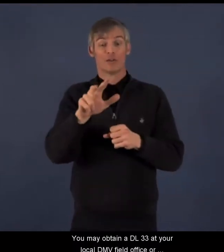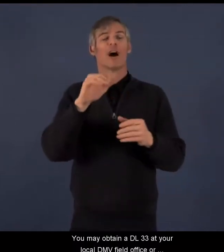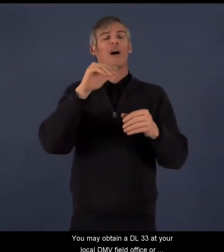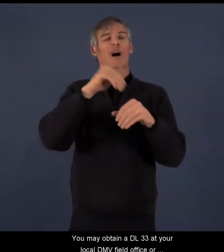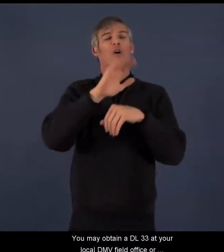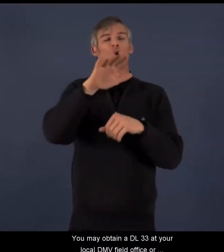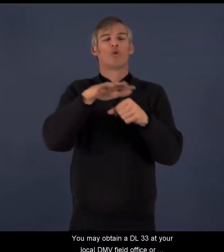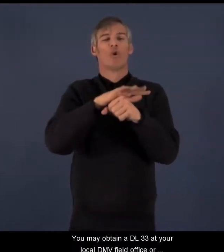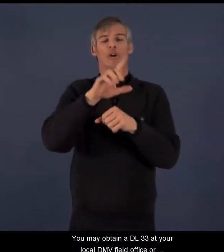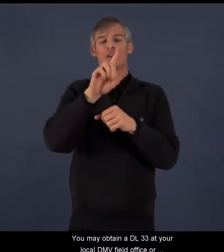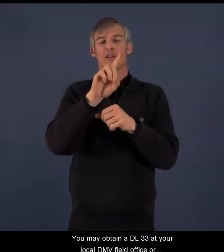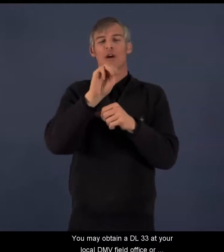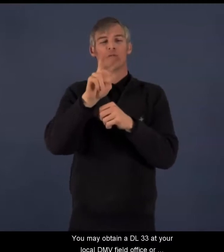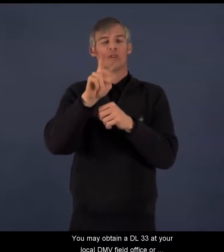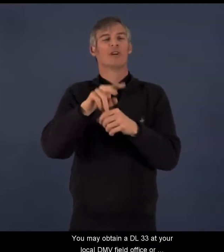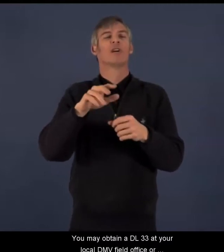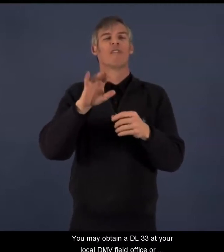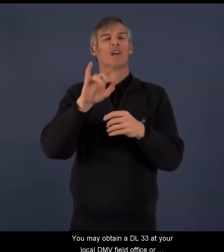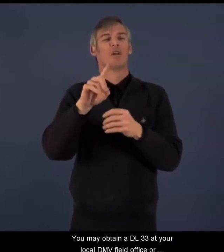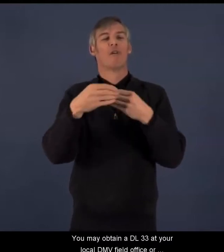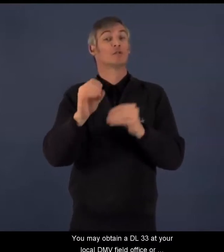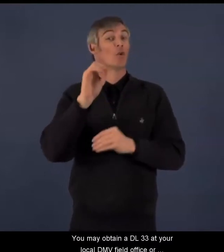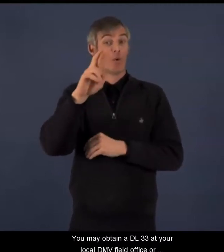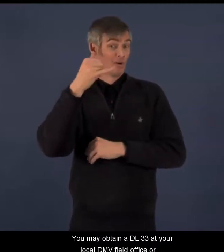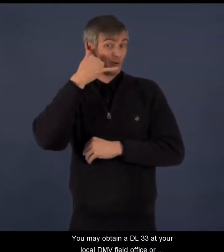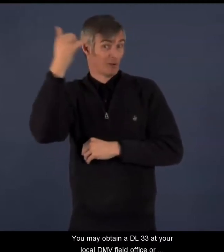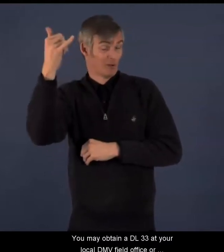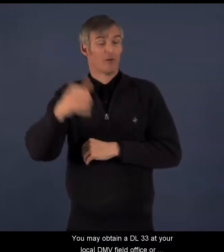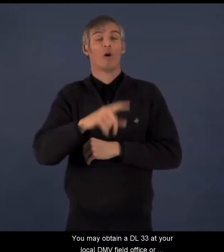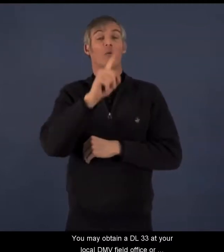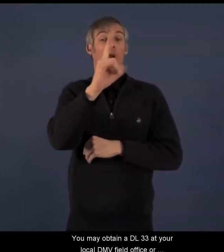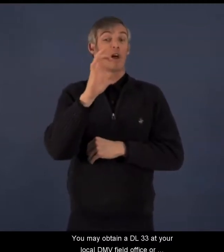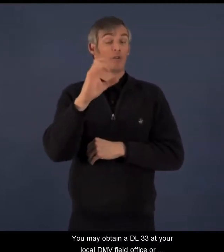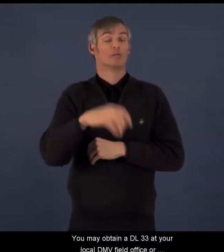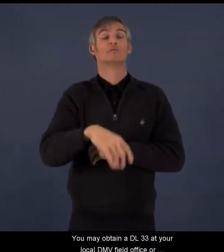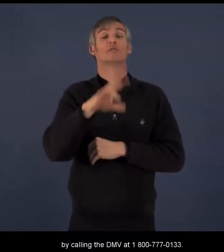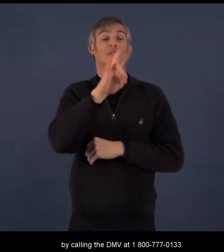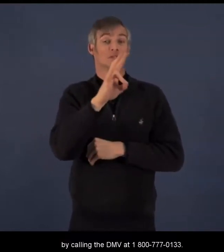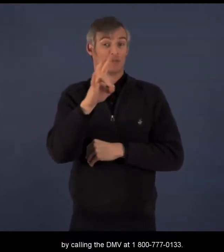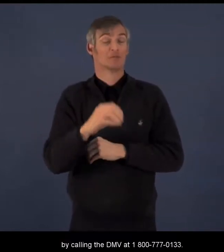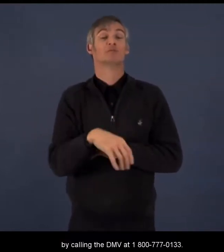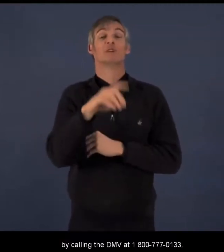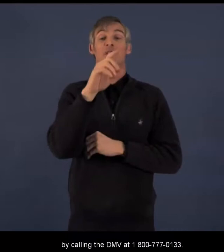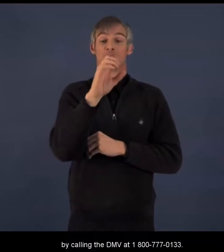may obtain a DL33 at your local DMV field office or by calling the DMV at